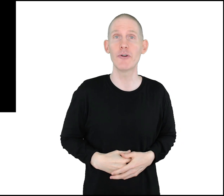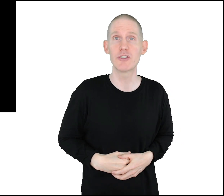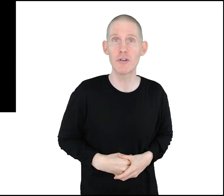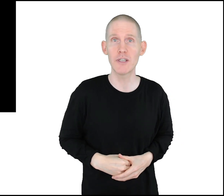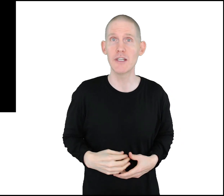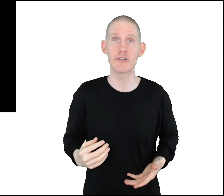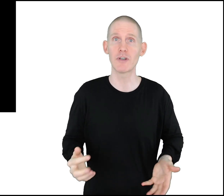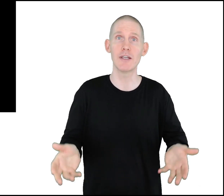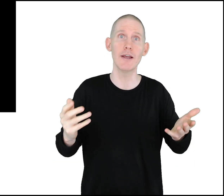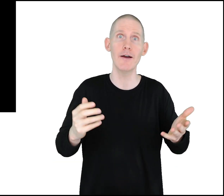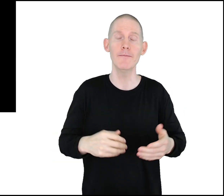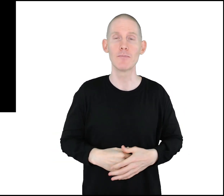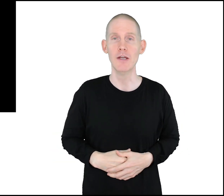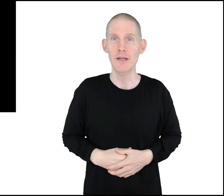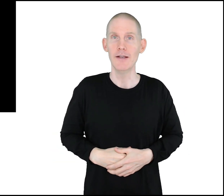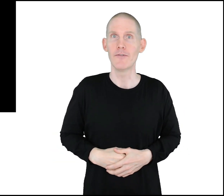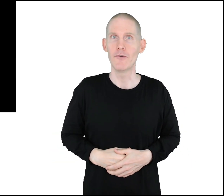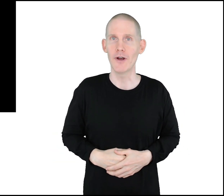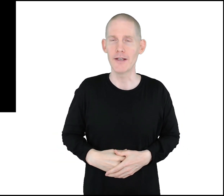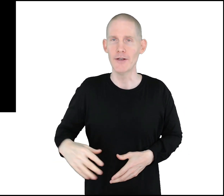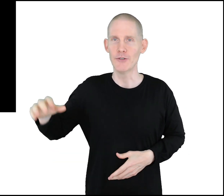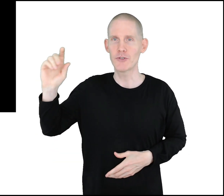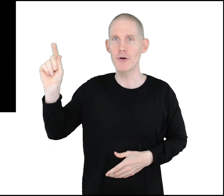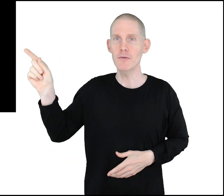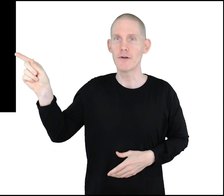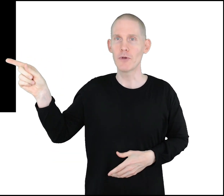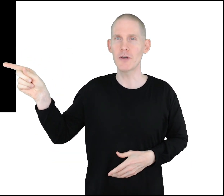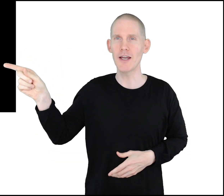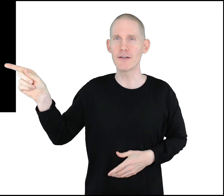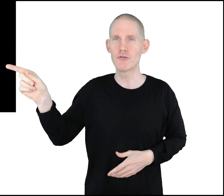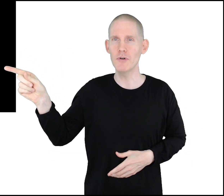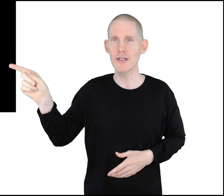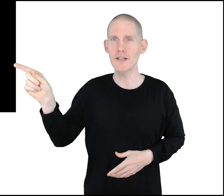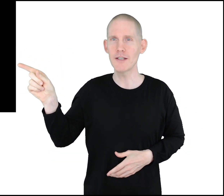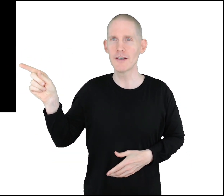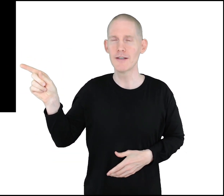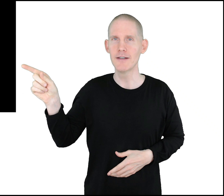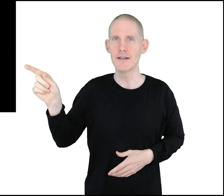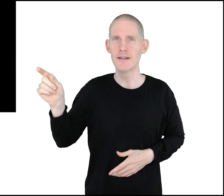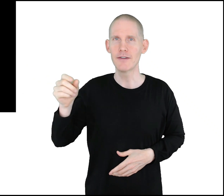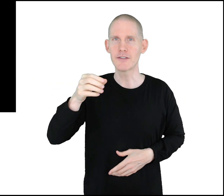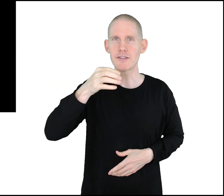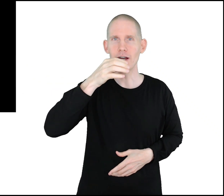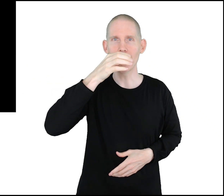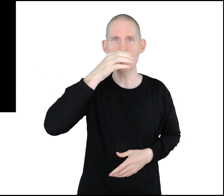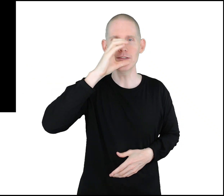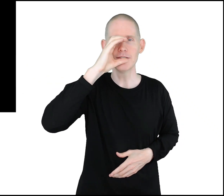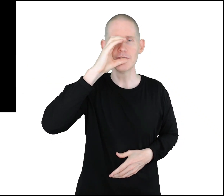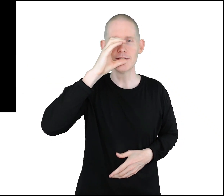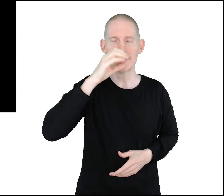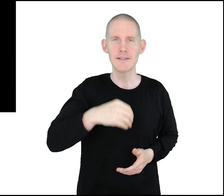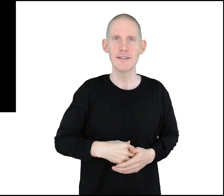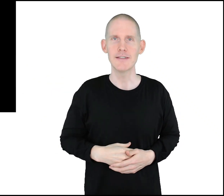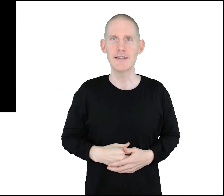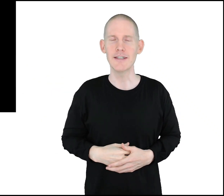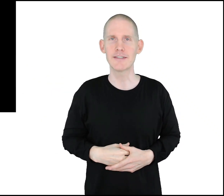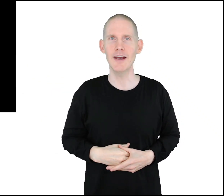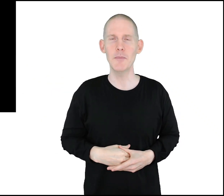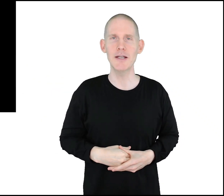he's drinking now. Right, so if we look at drink, the sign, it's not